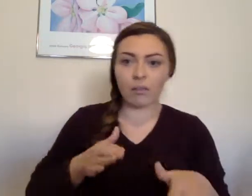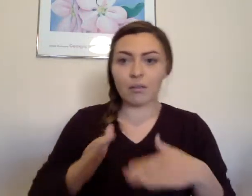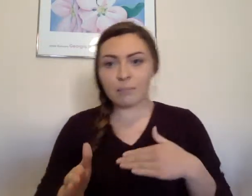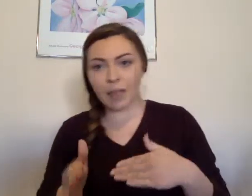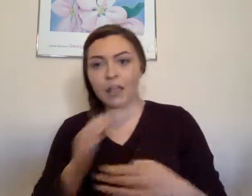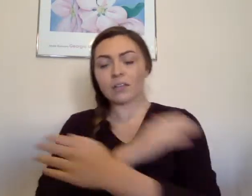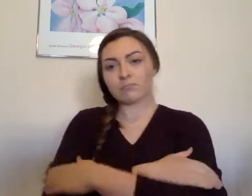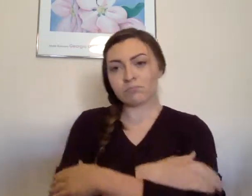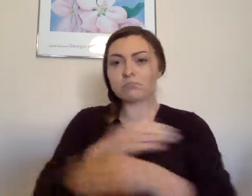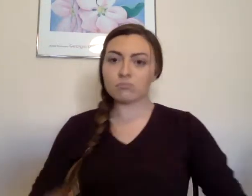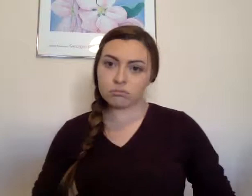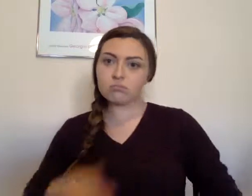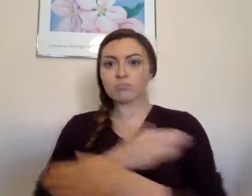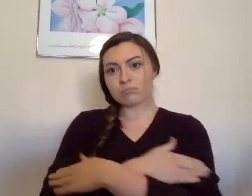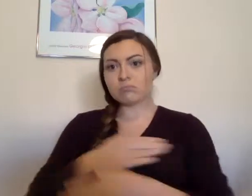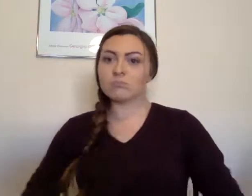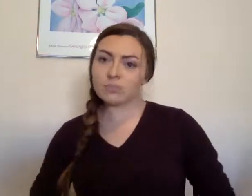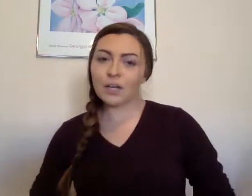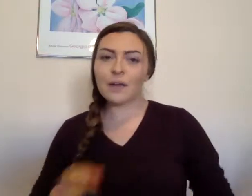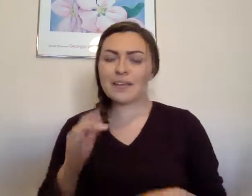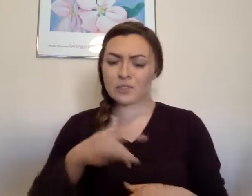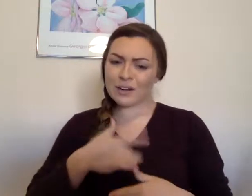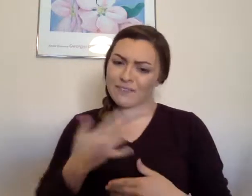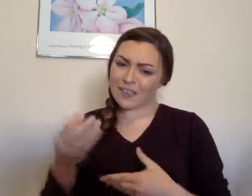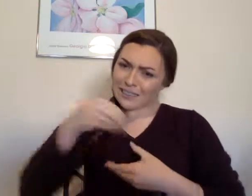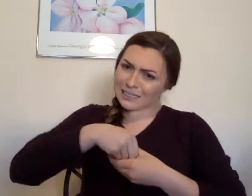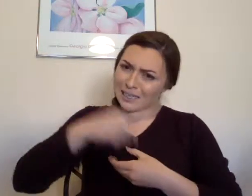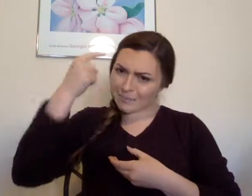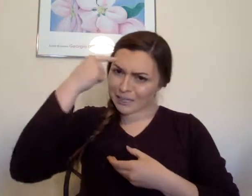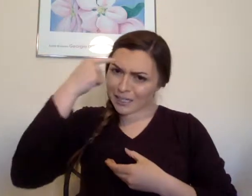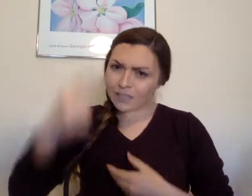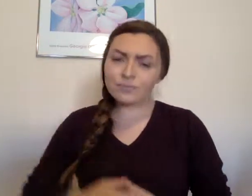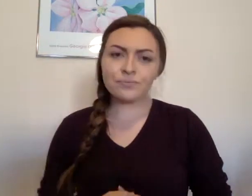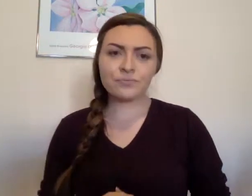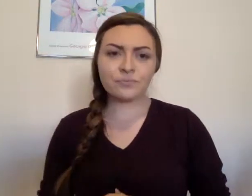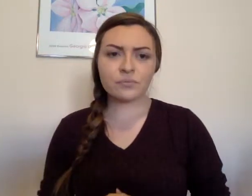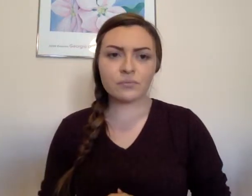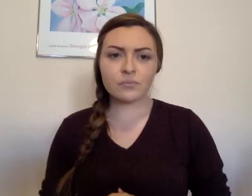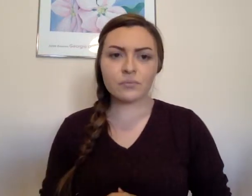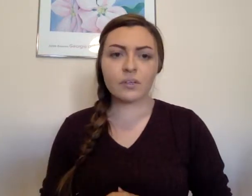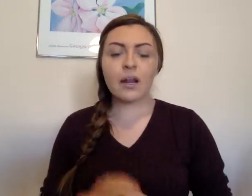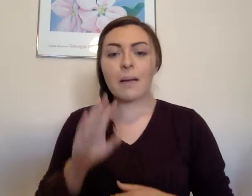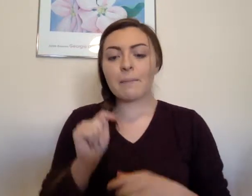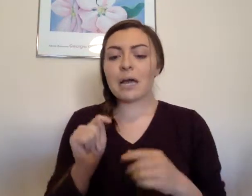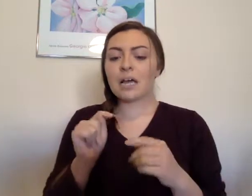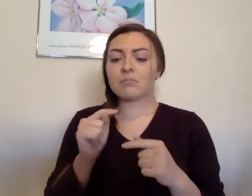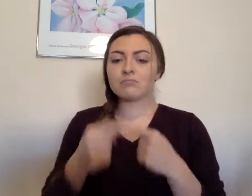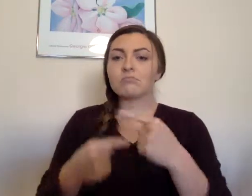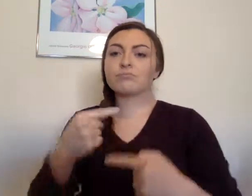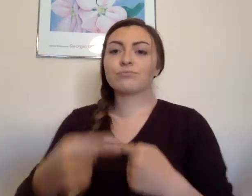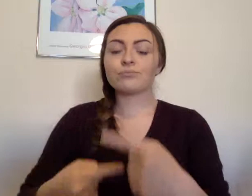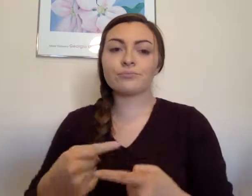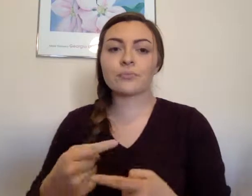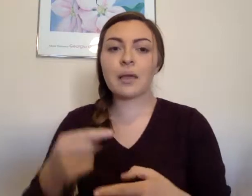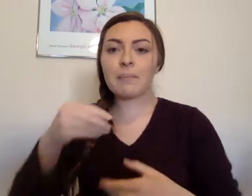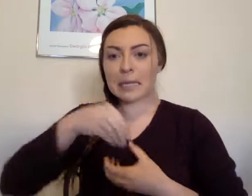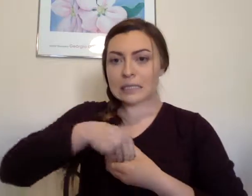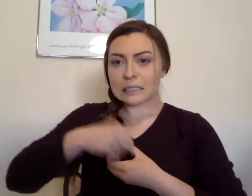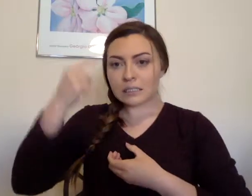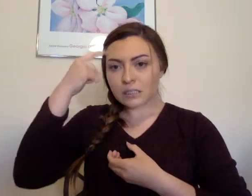them here. And that's what it felt like in my head. But after a little while, my subconscious decided, you know what? It's going to be